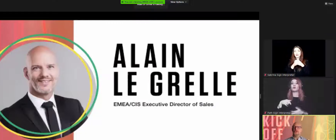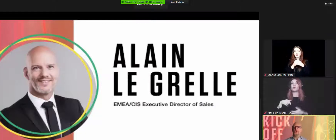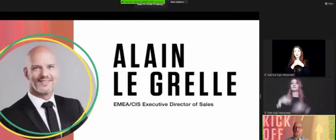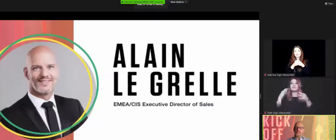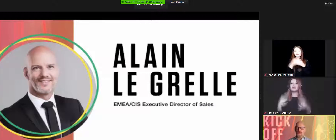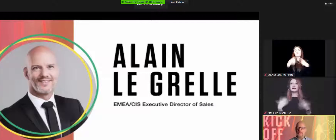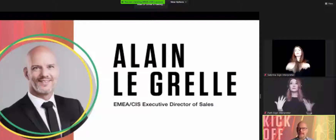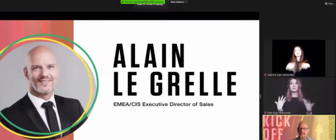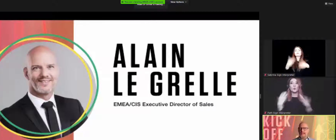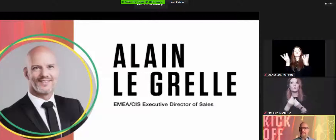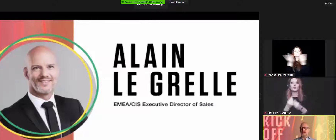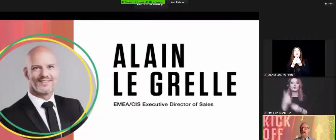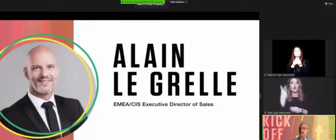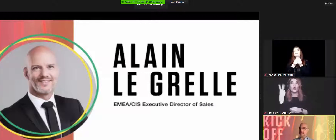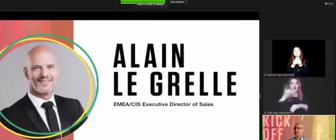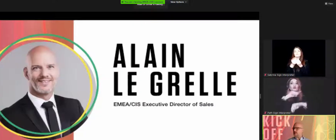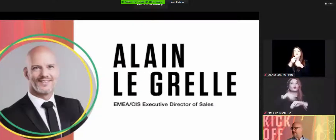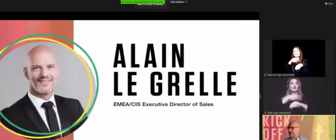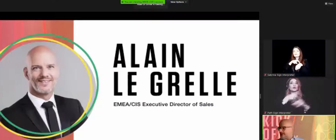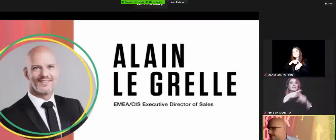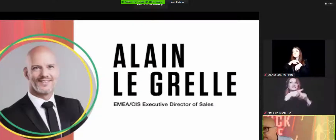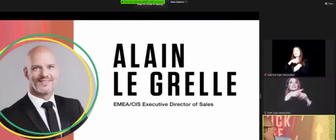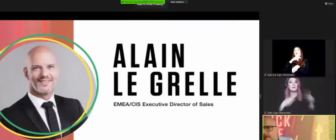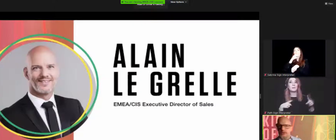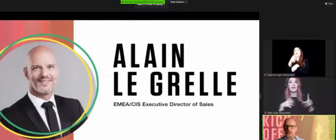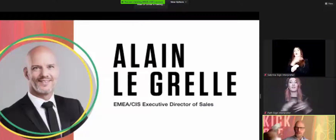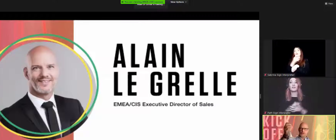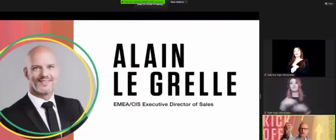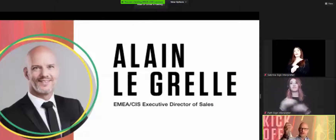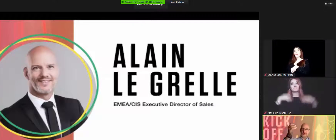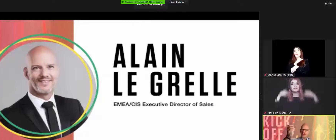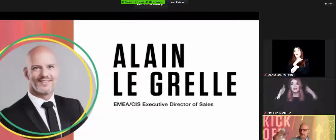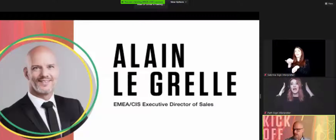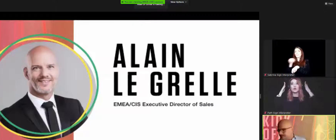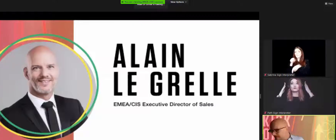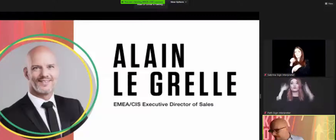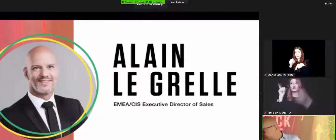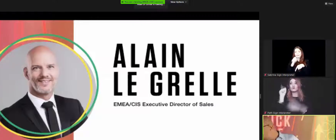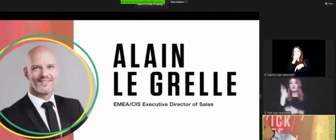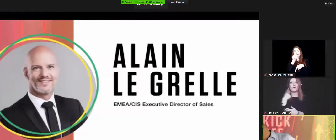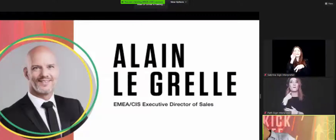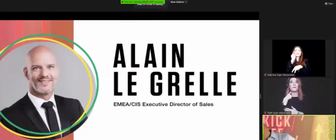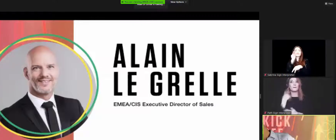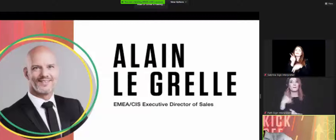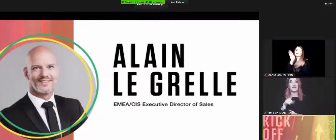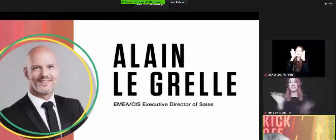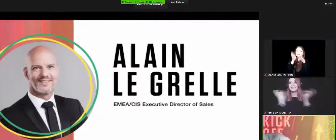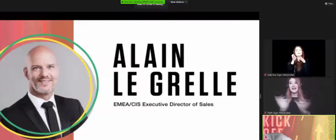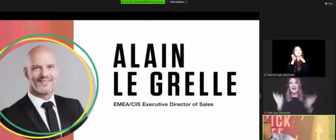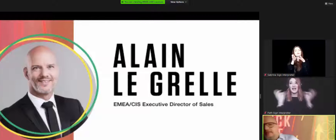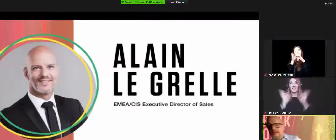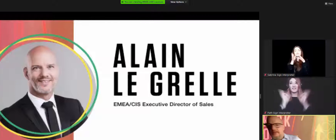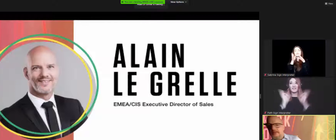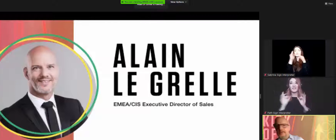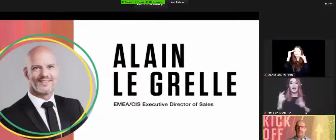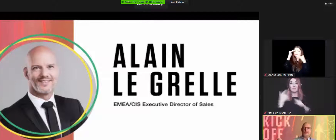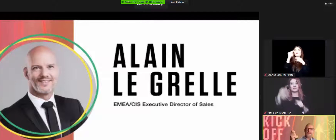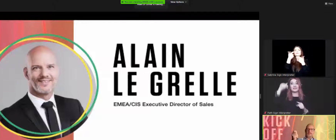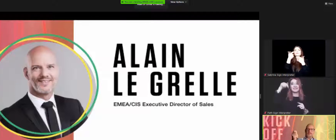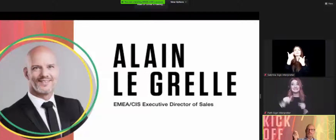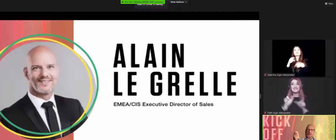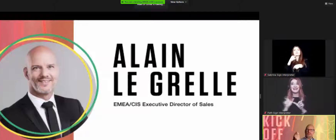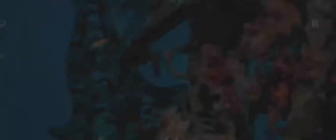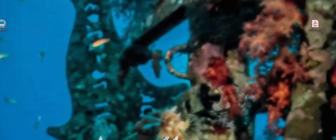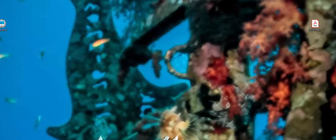could change your life. So I hope you have something to drink with you. I hope you have a